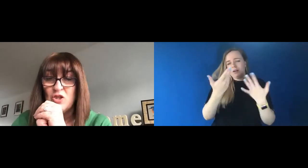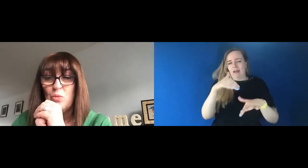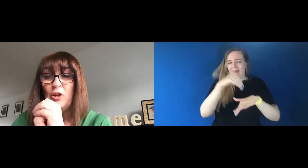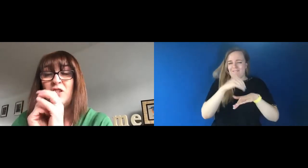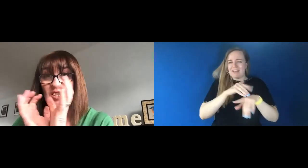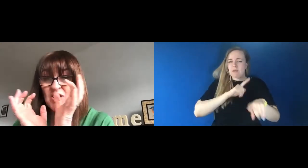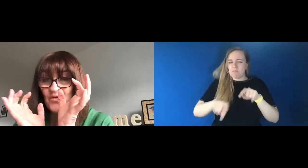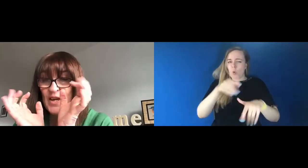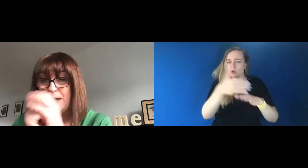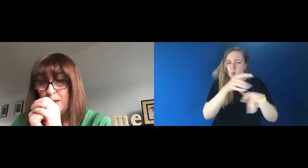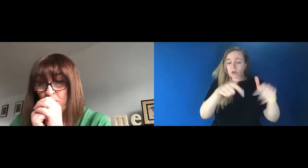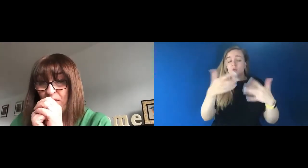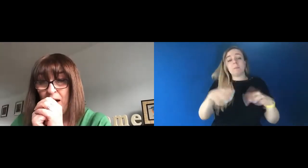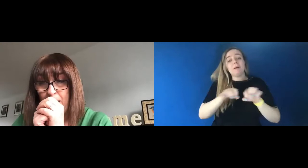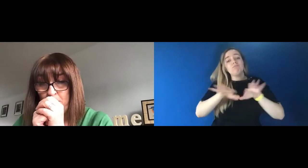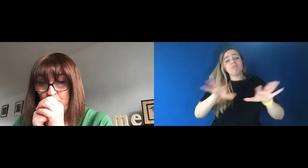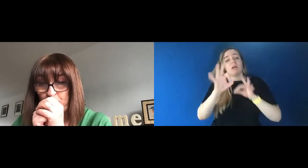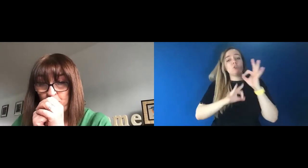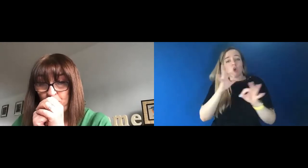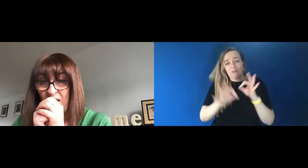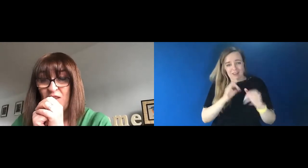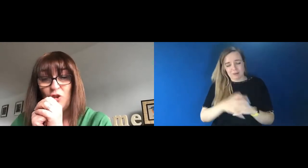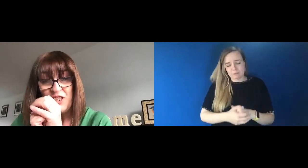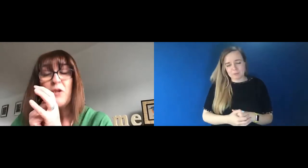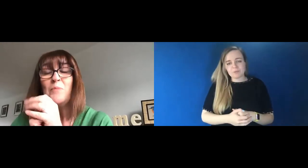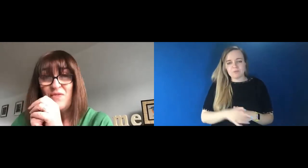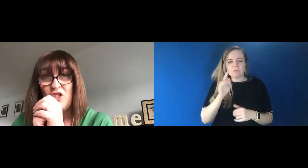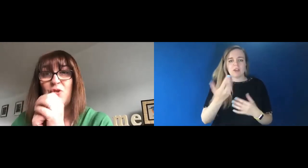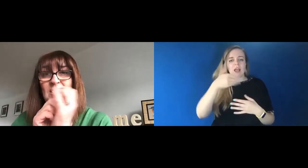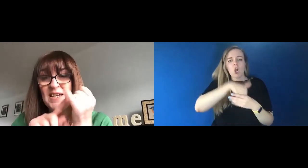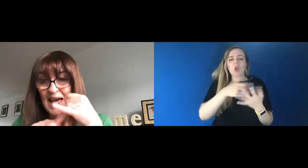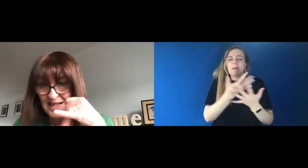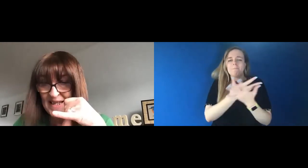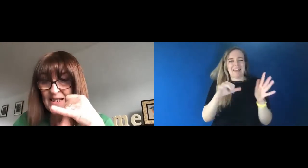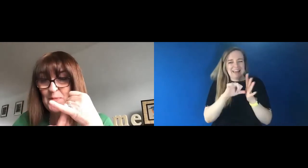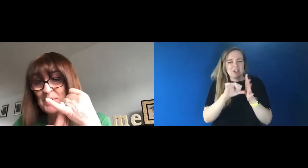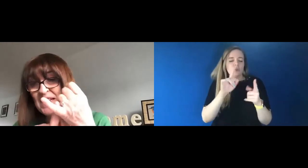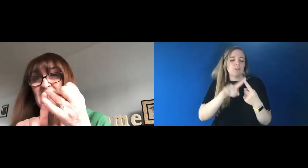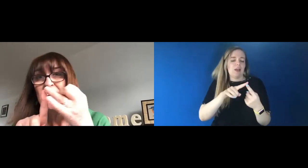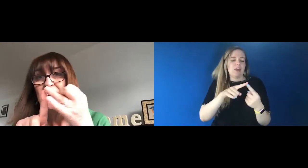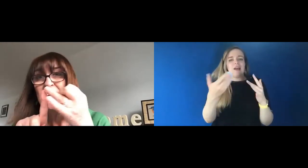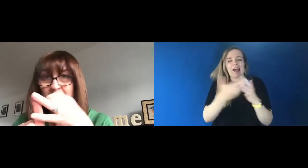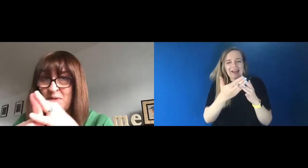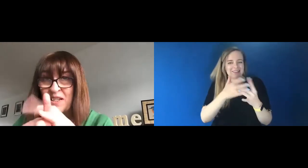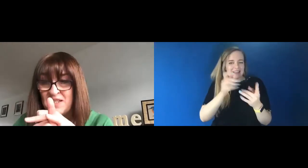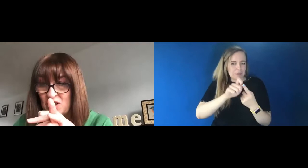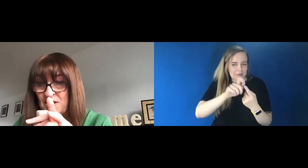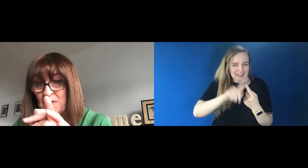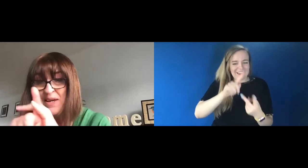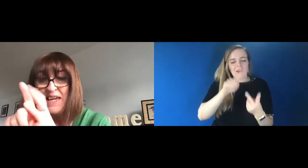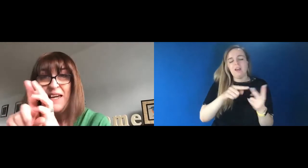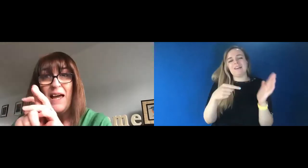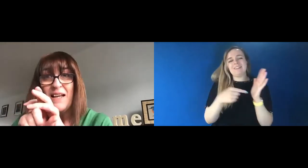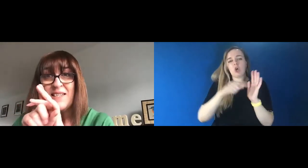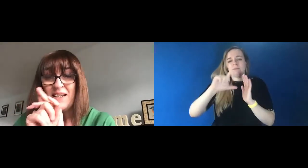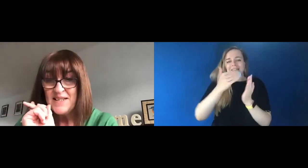workers. So we launched a survey. It included a number of issues like access to PPE, terms and conditions in